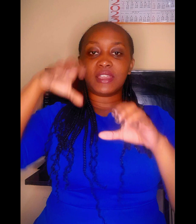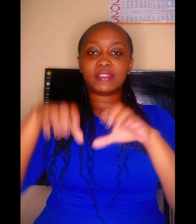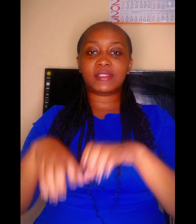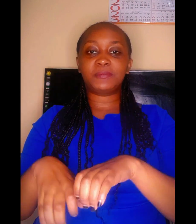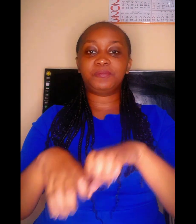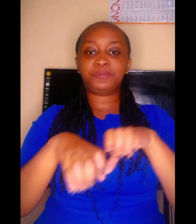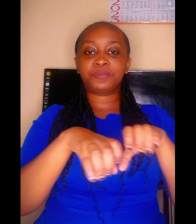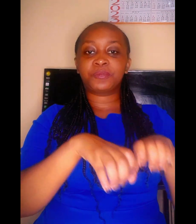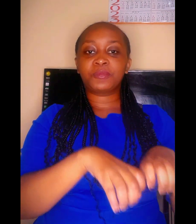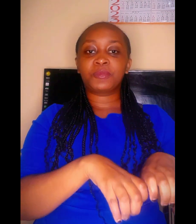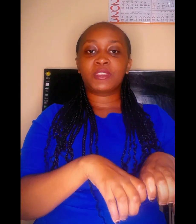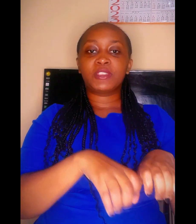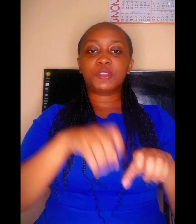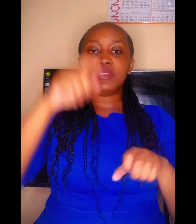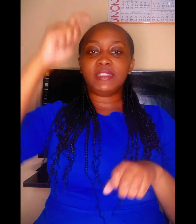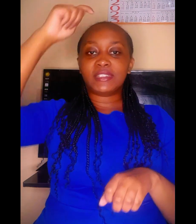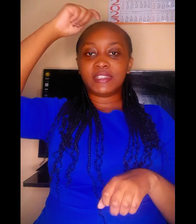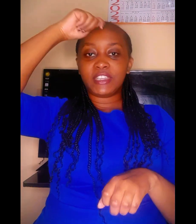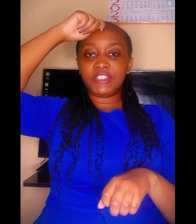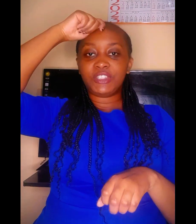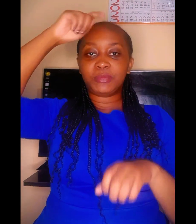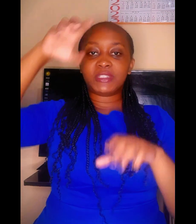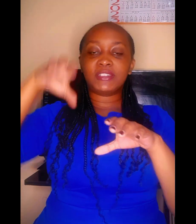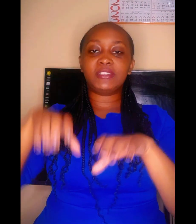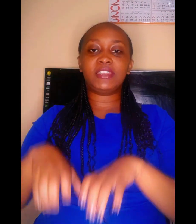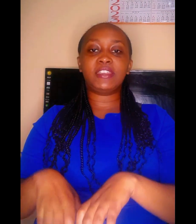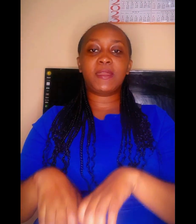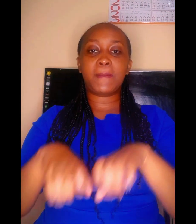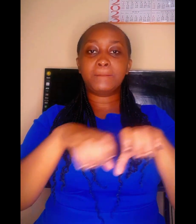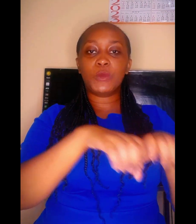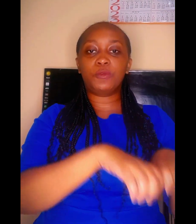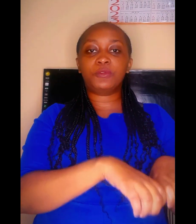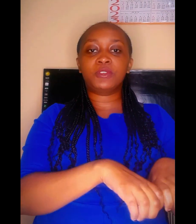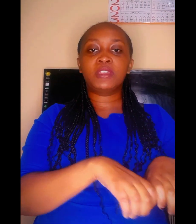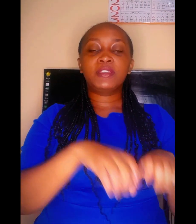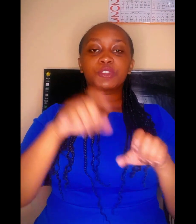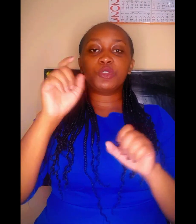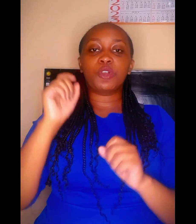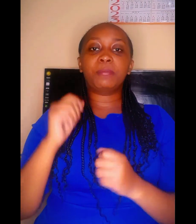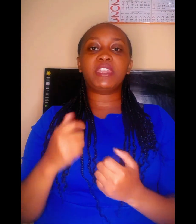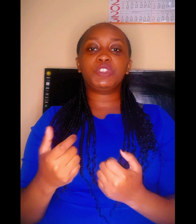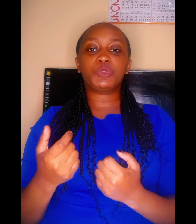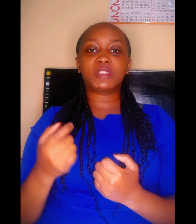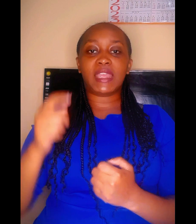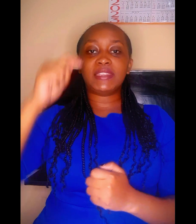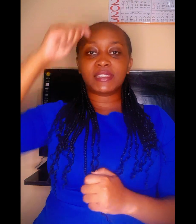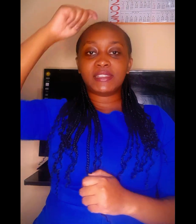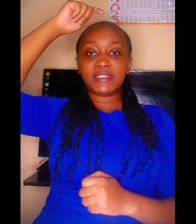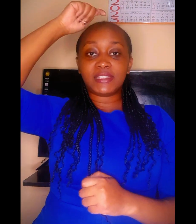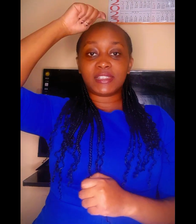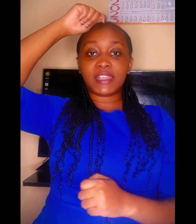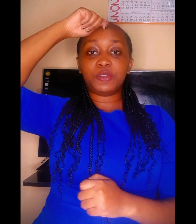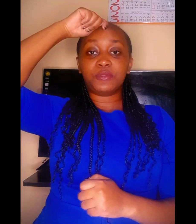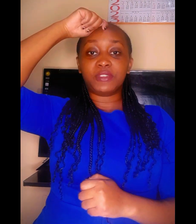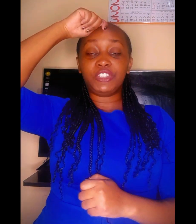Exodus. So it's Egypt, then move. So you combine two signs. This is the sign of